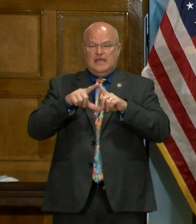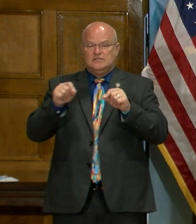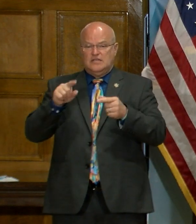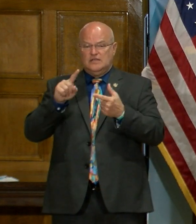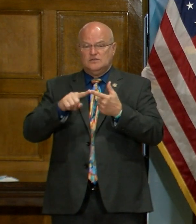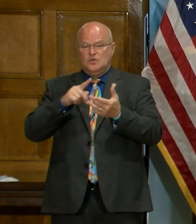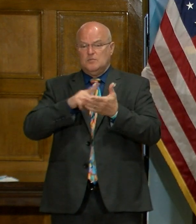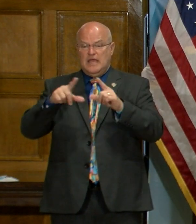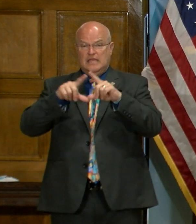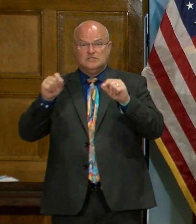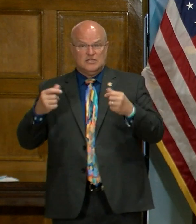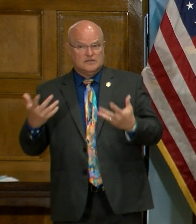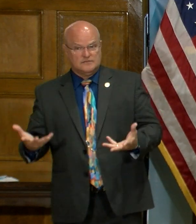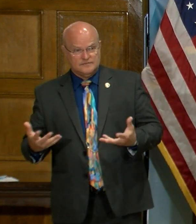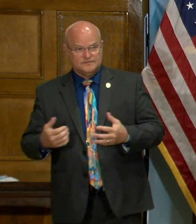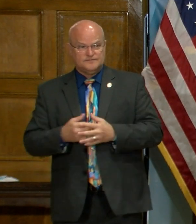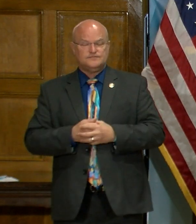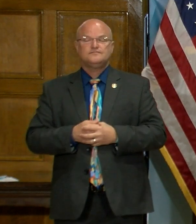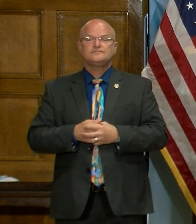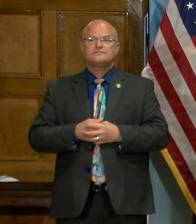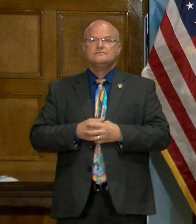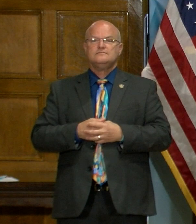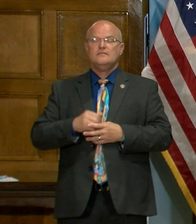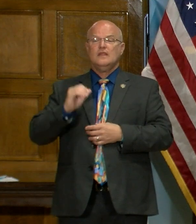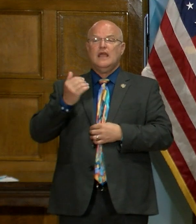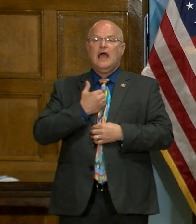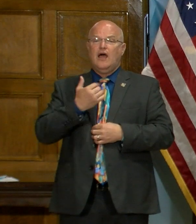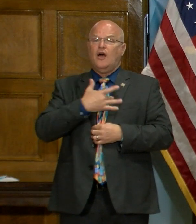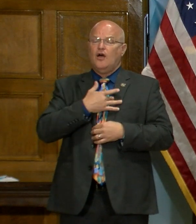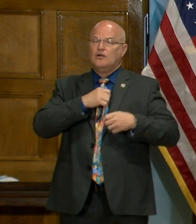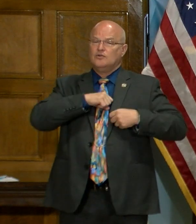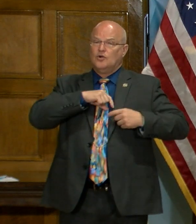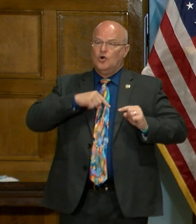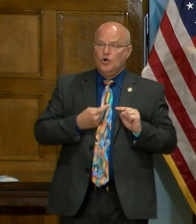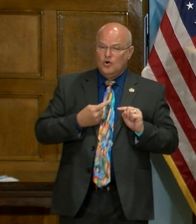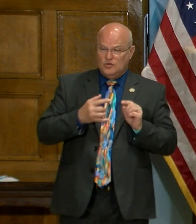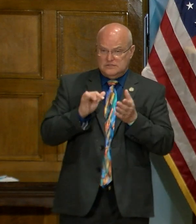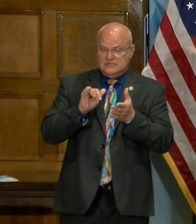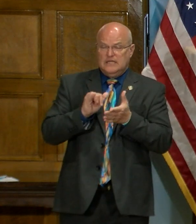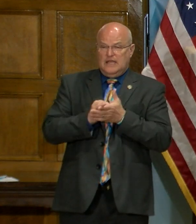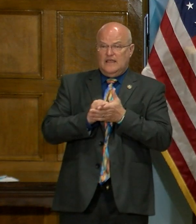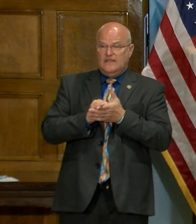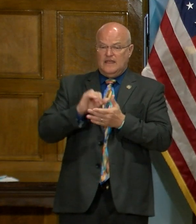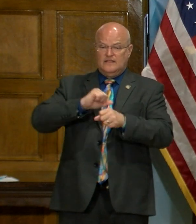say to them? Our heart aches that the